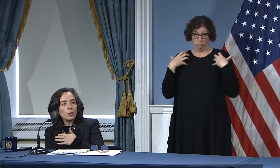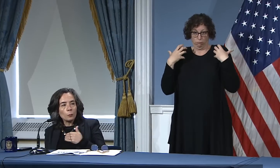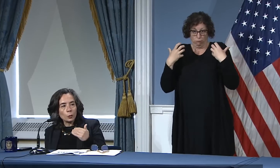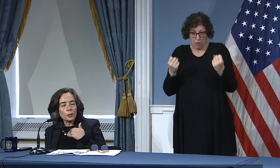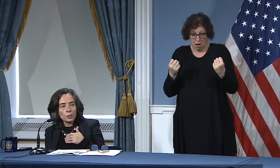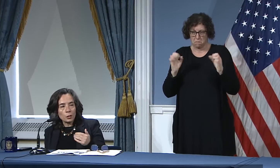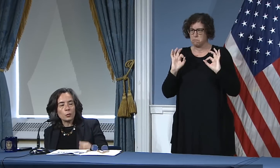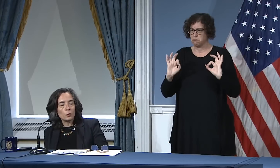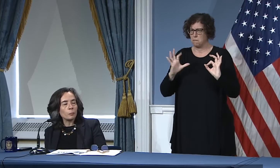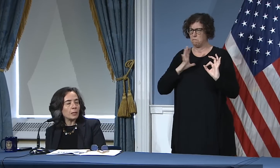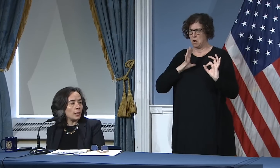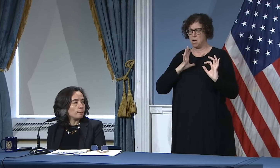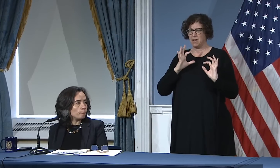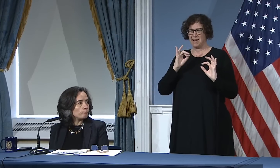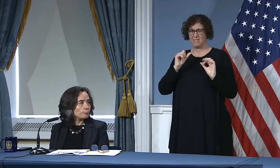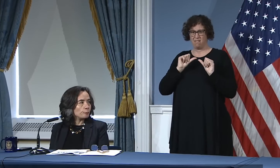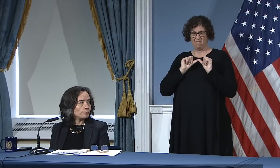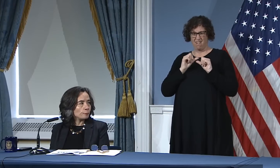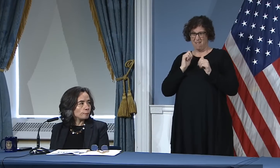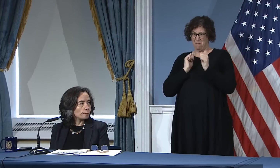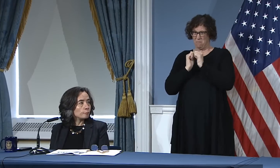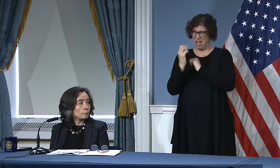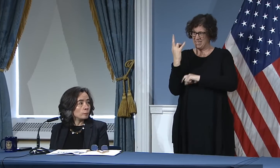longer, will continue to apply.